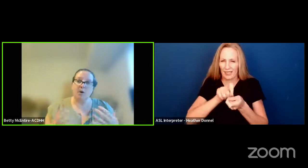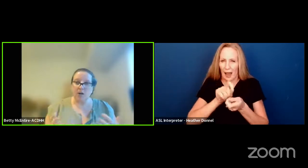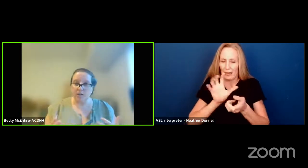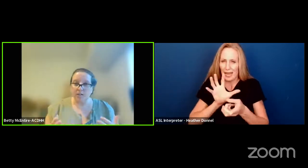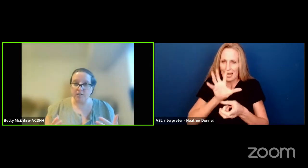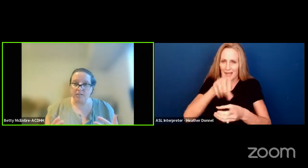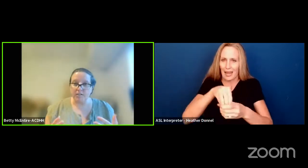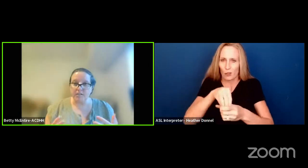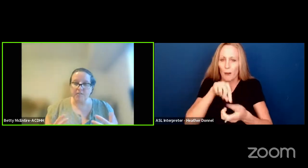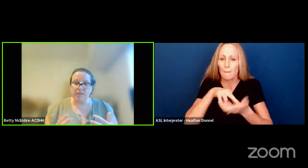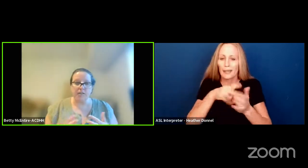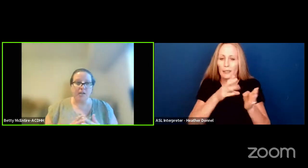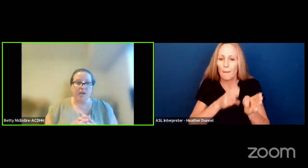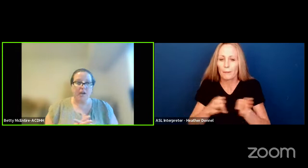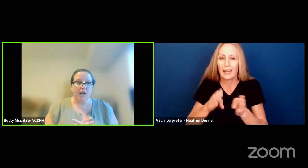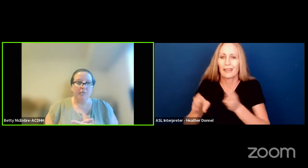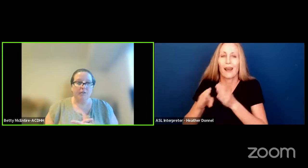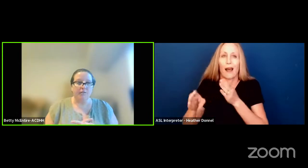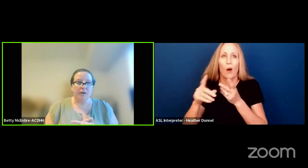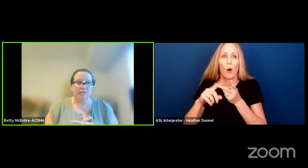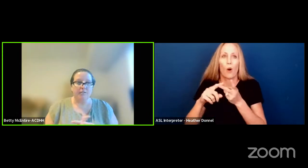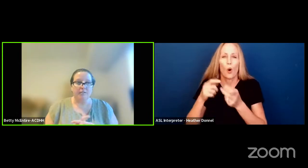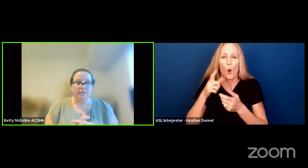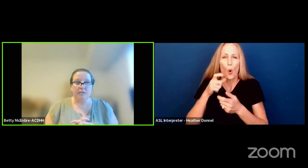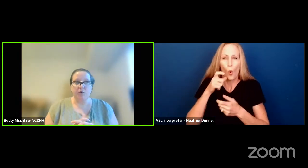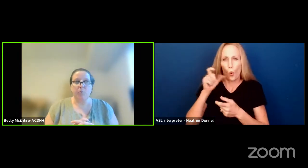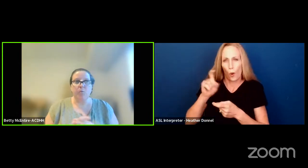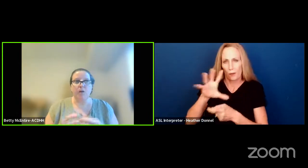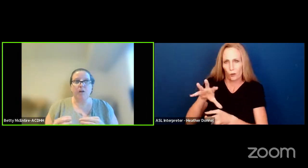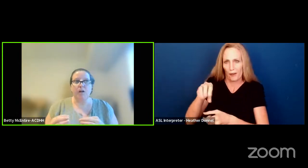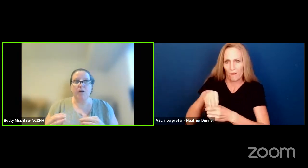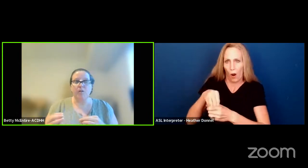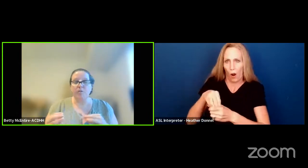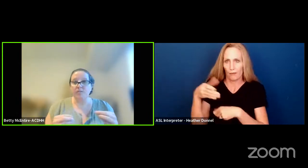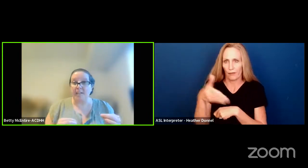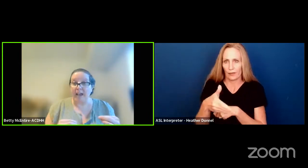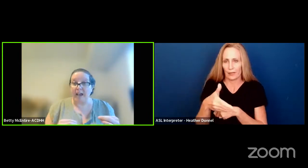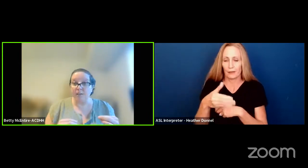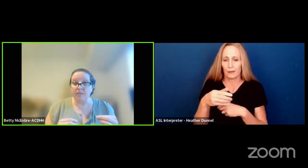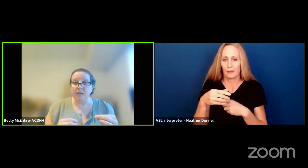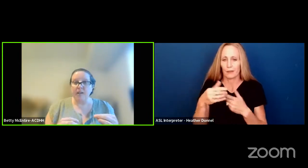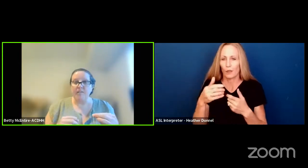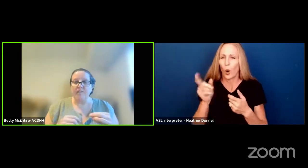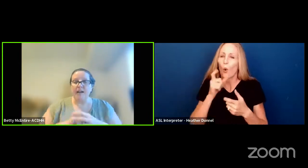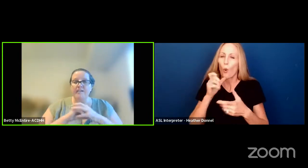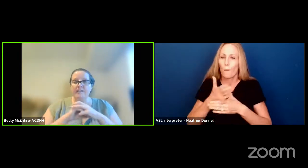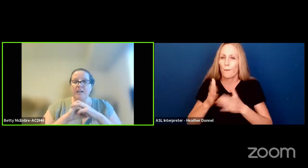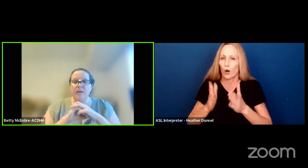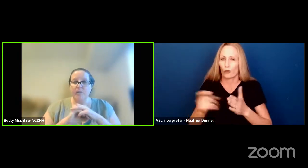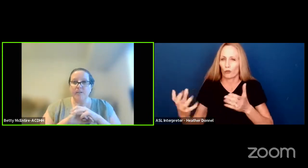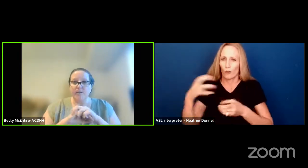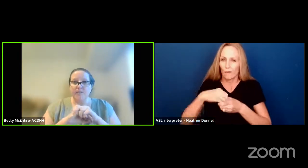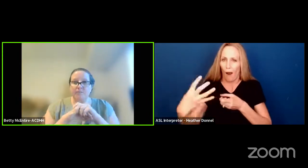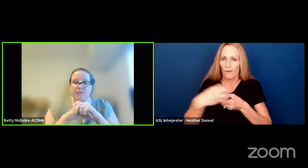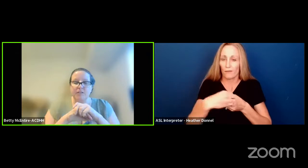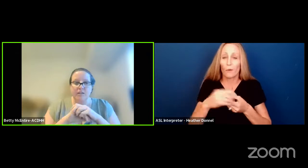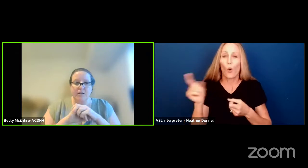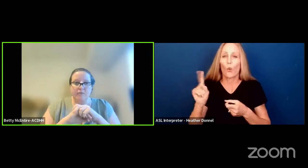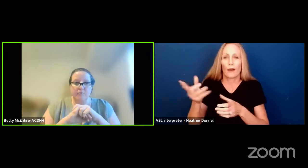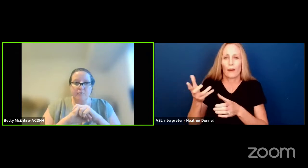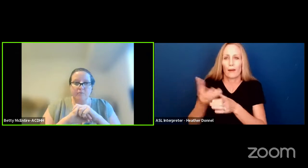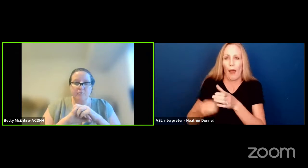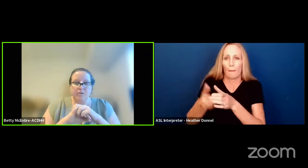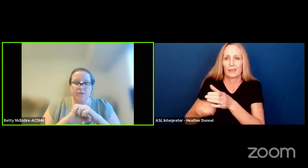out, what partners need to be involved in the table, where are those gaps that we need to